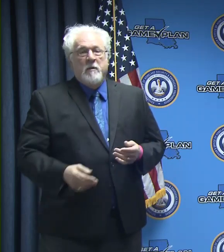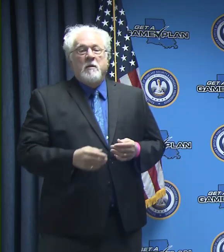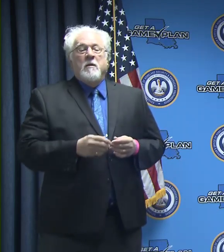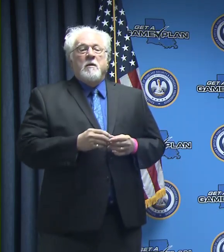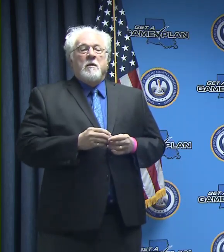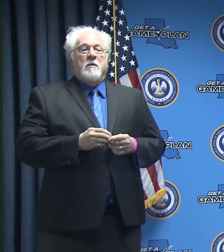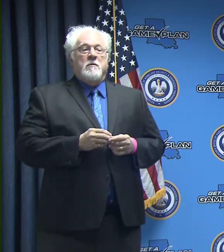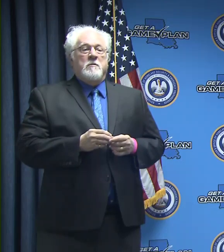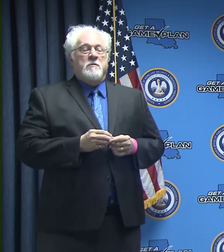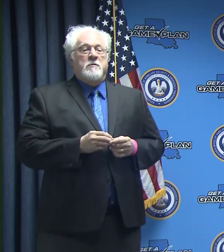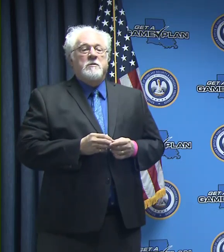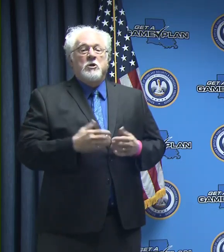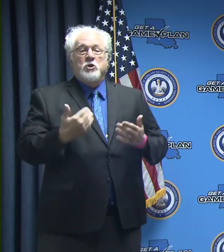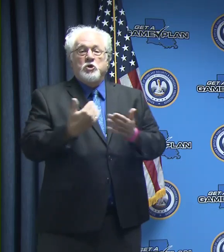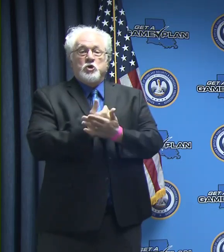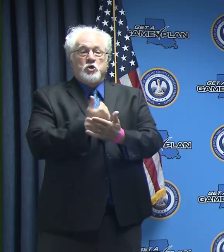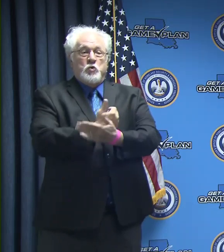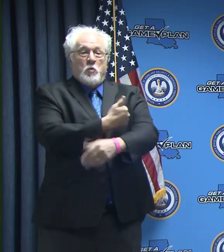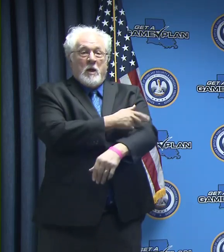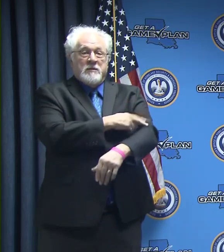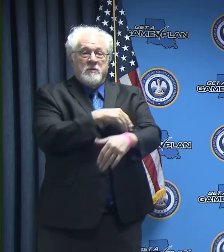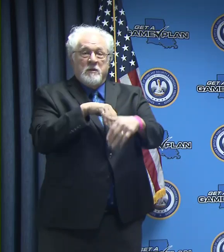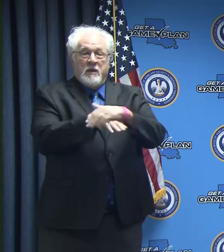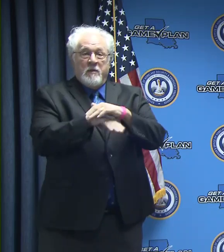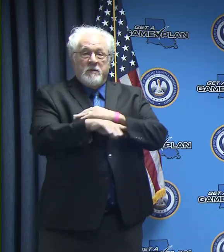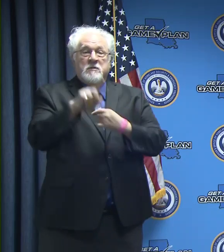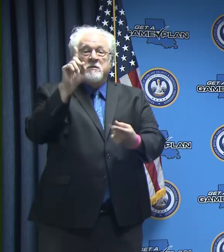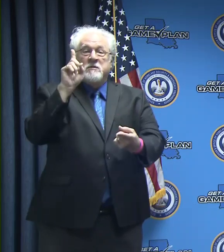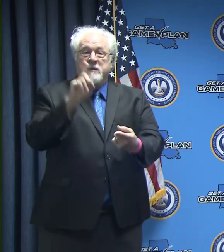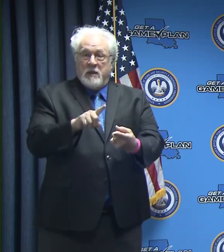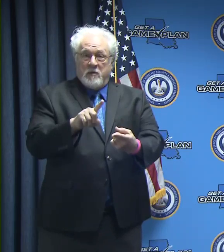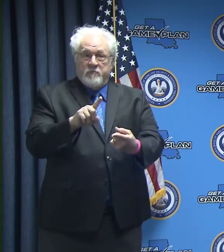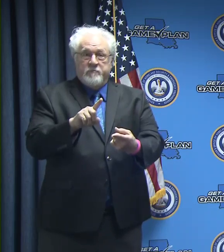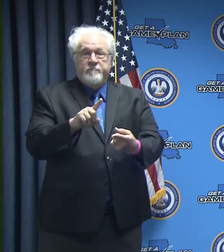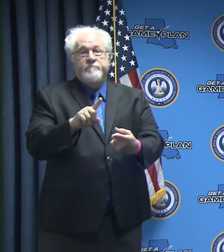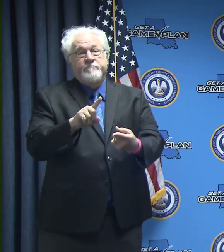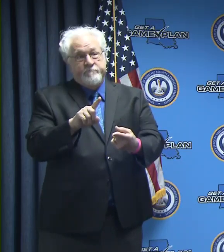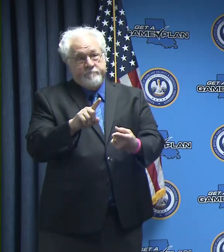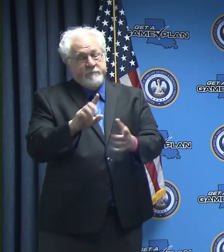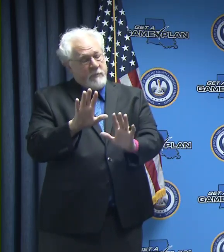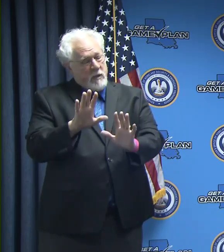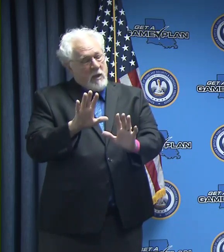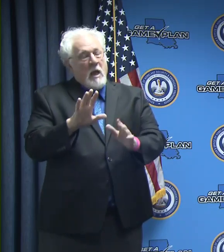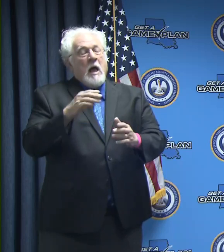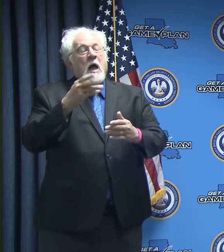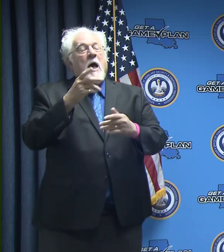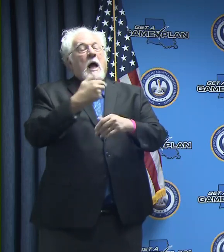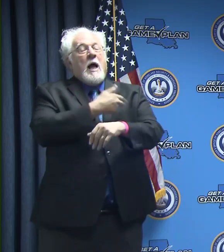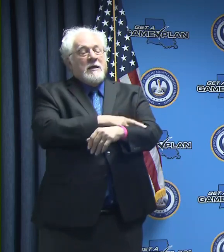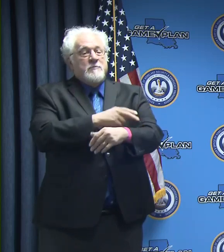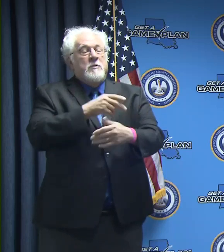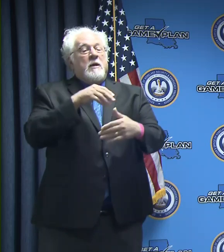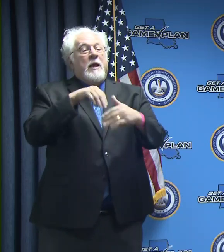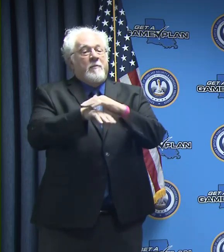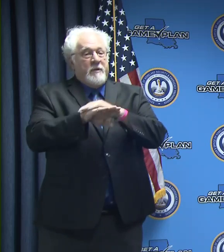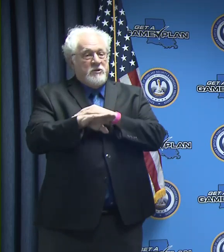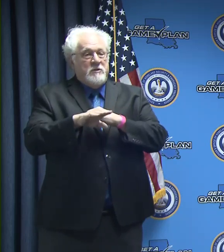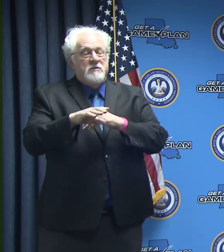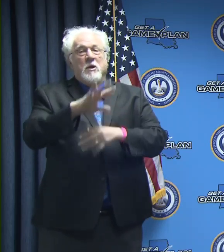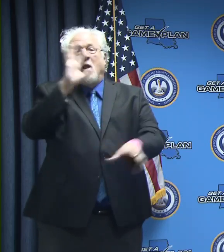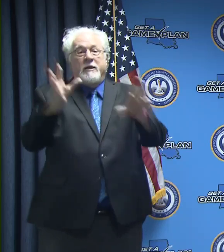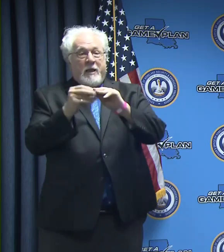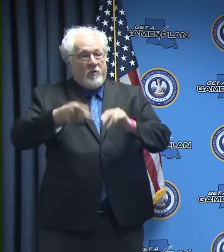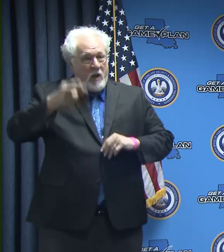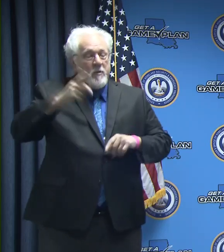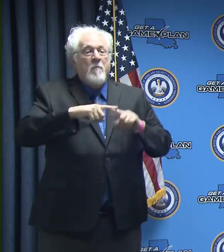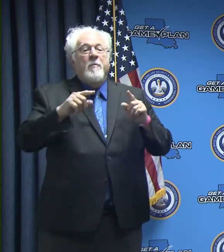New hospital admissions are down. Now, that Hospital admissions as a whole are up,